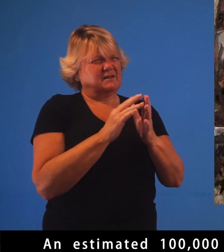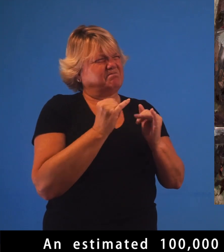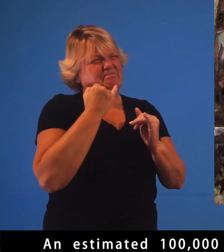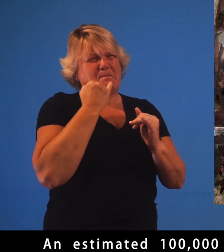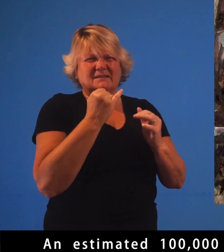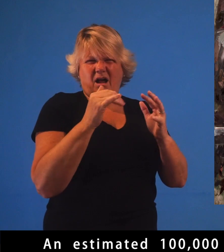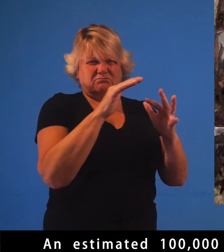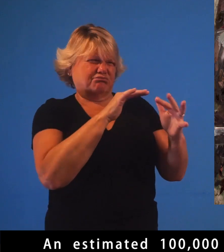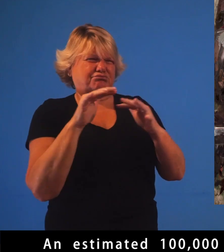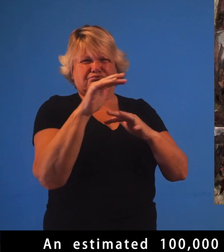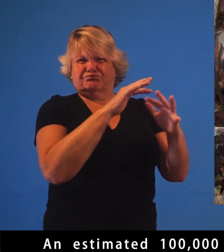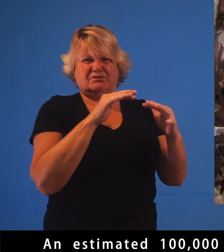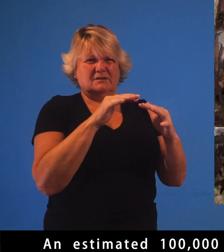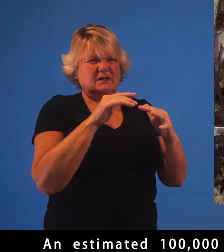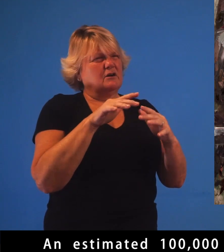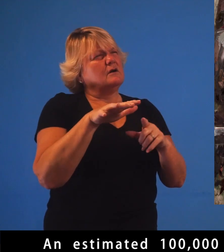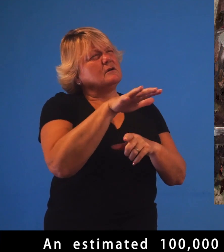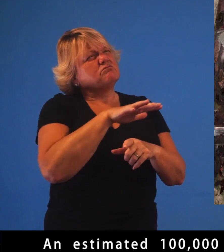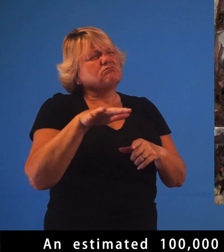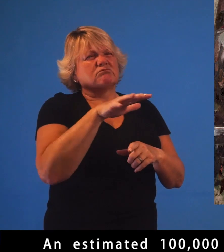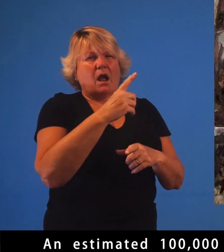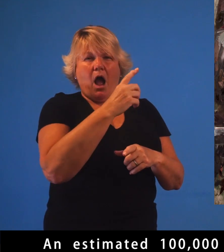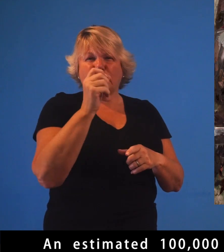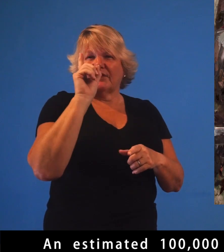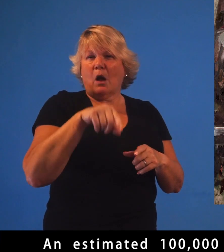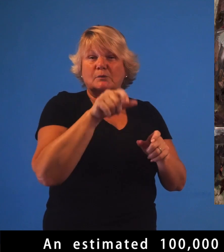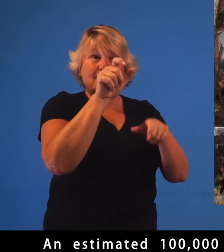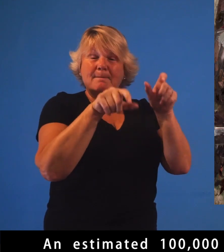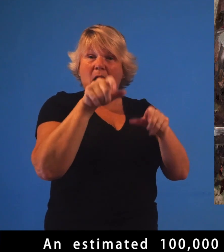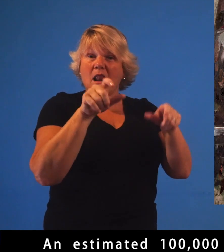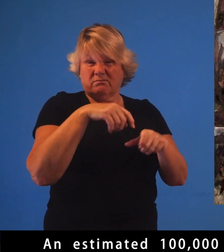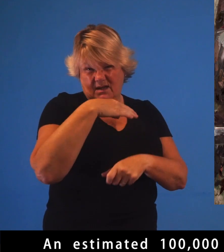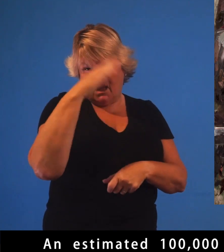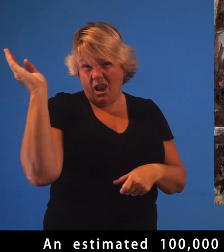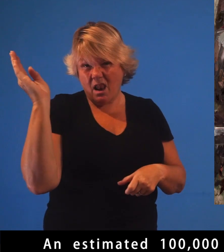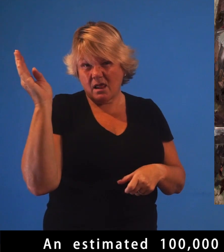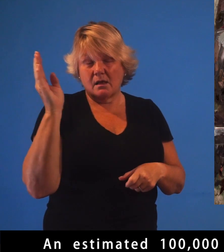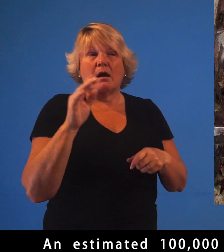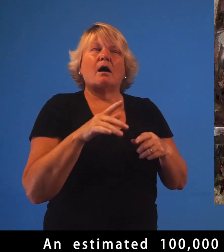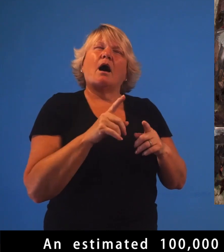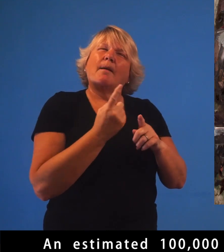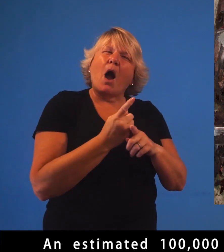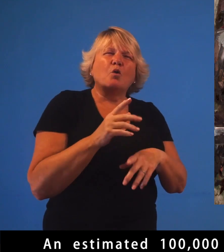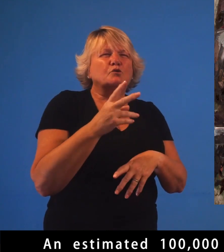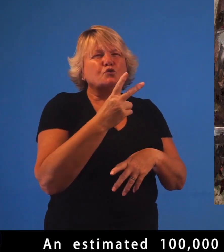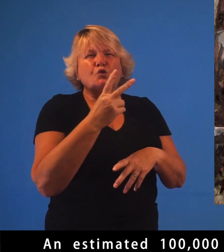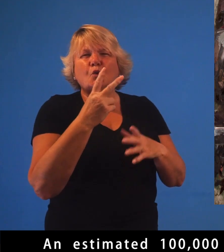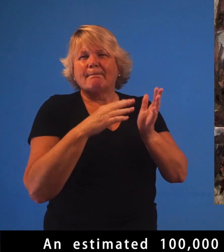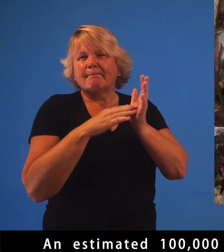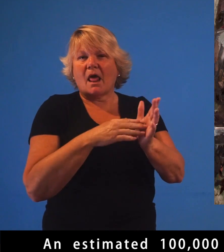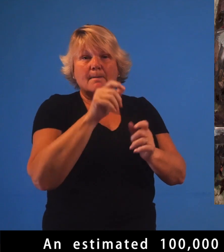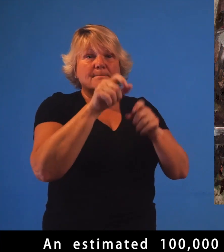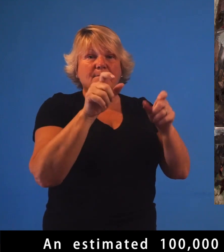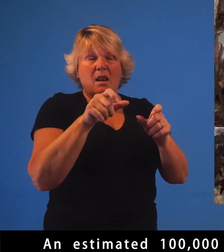An estimated 100,000 people were killed in the bitter conflict, and around 2